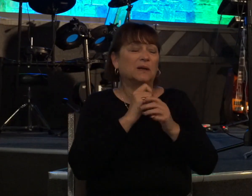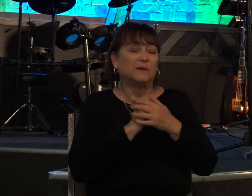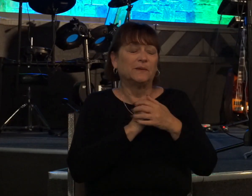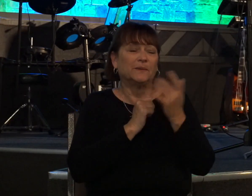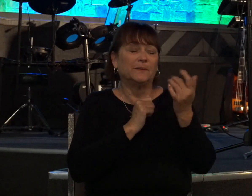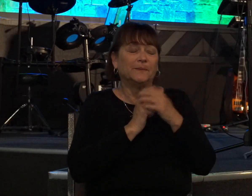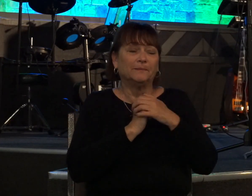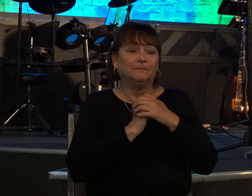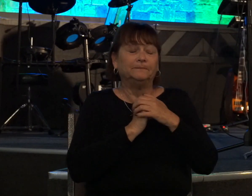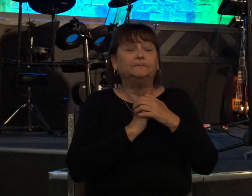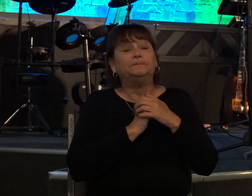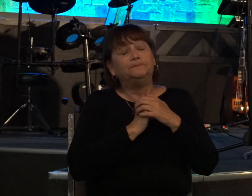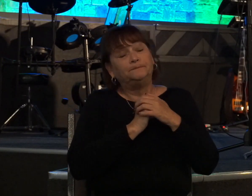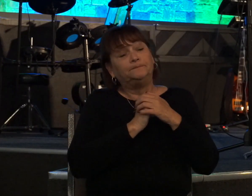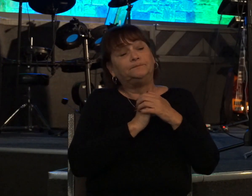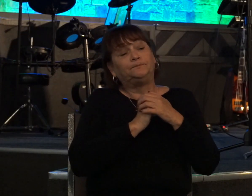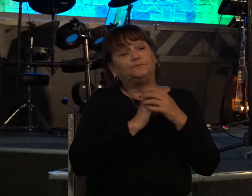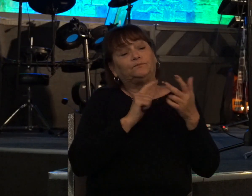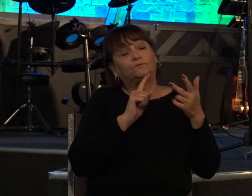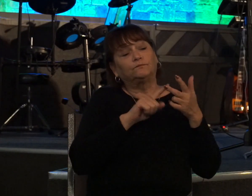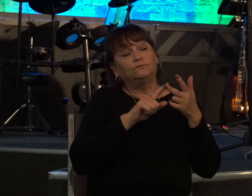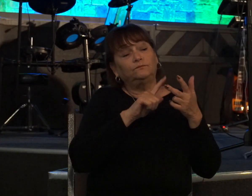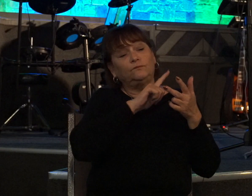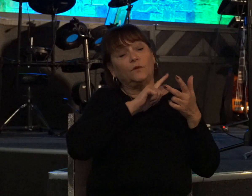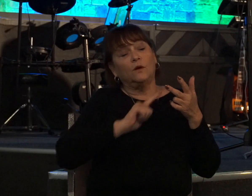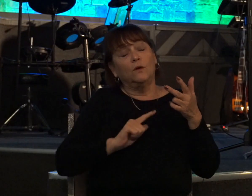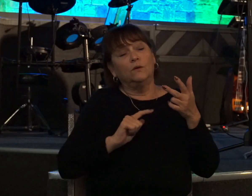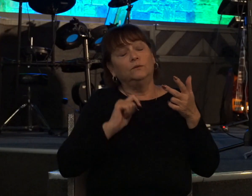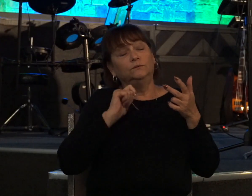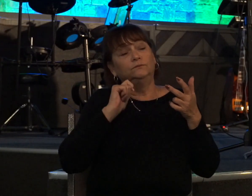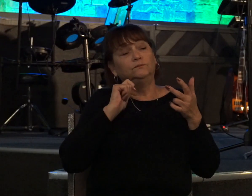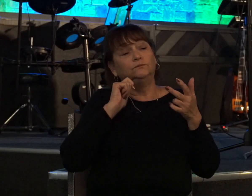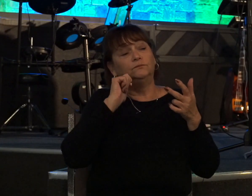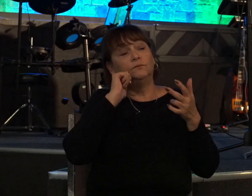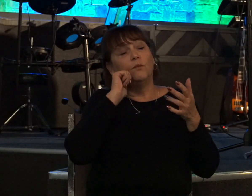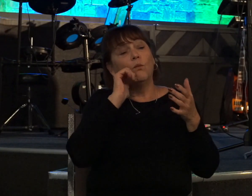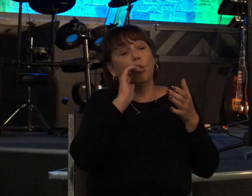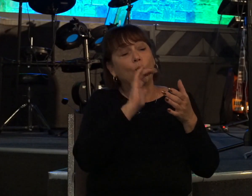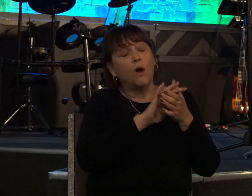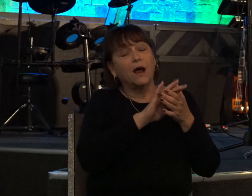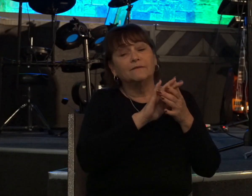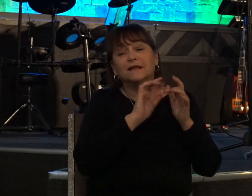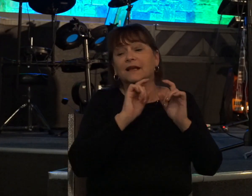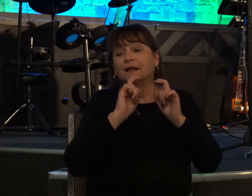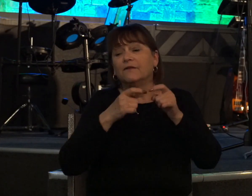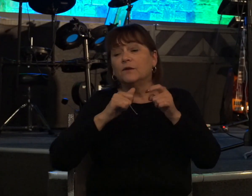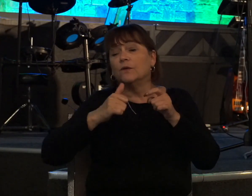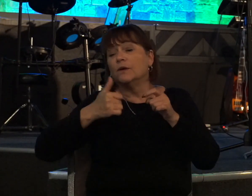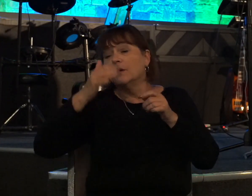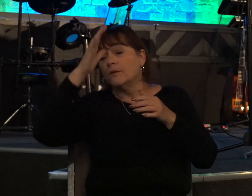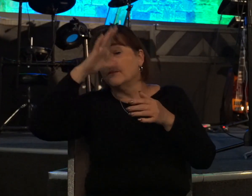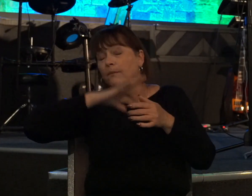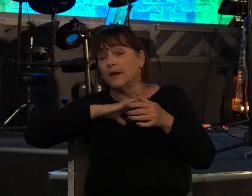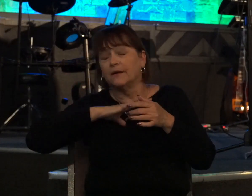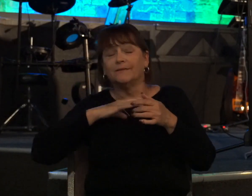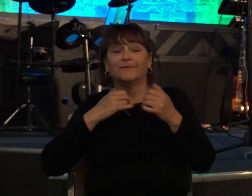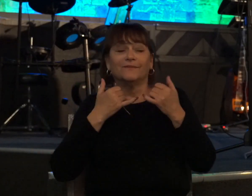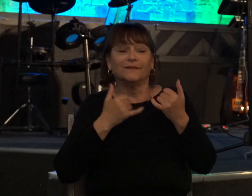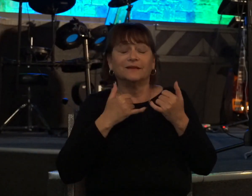thirdly the lord will take david's wives right before his eyes and give them to another man this will also come to